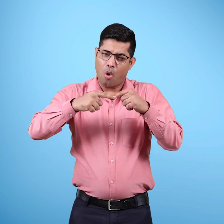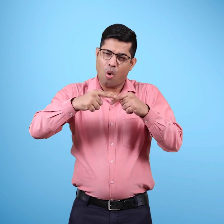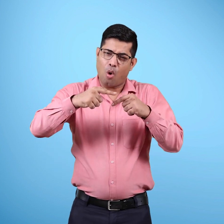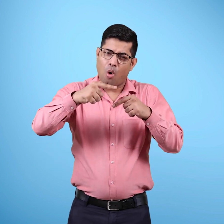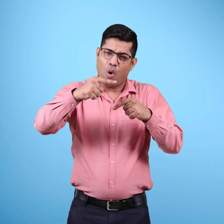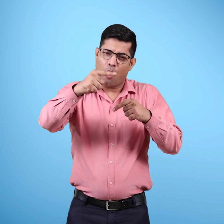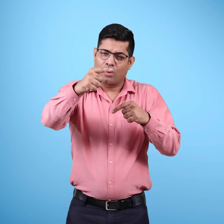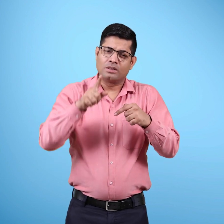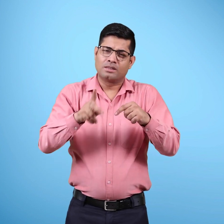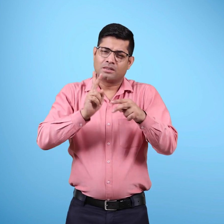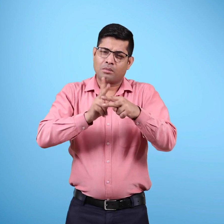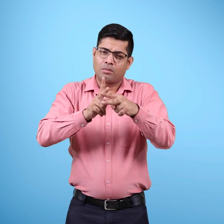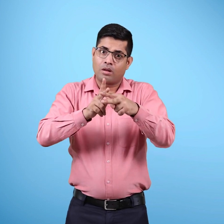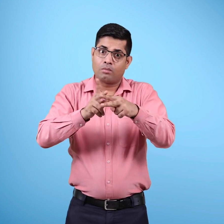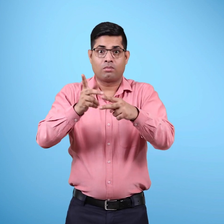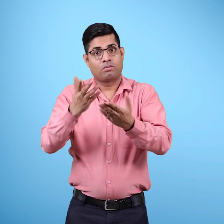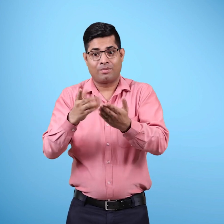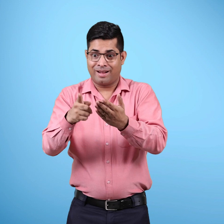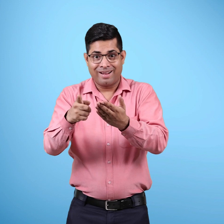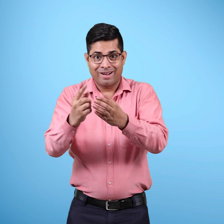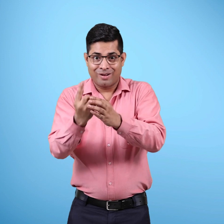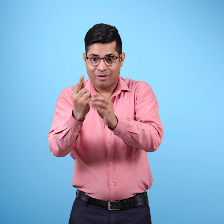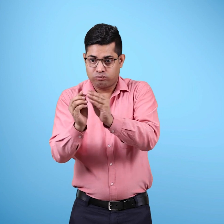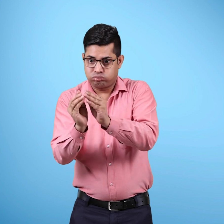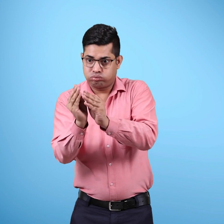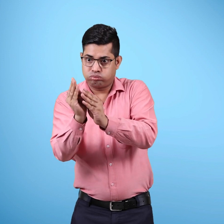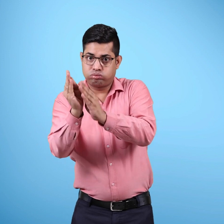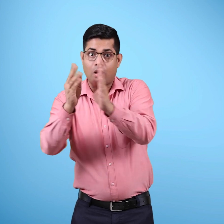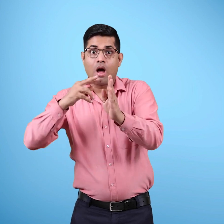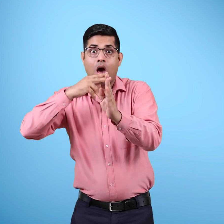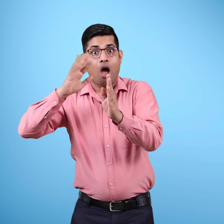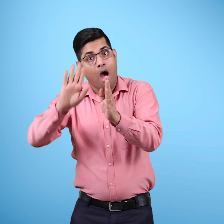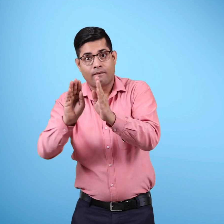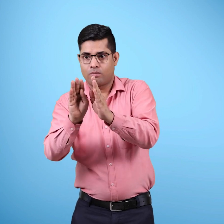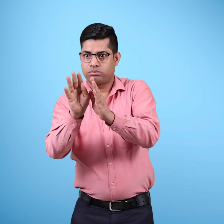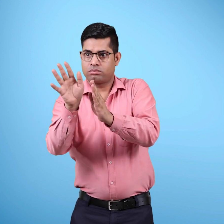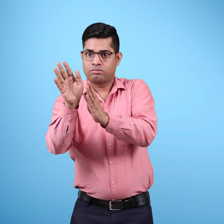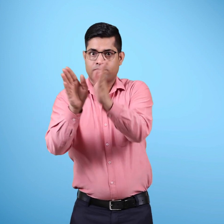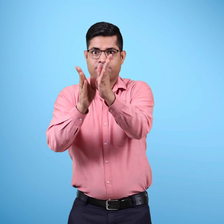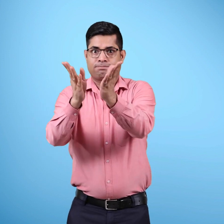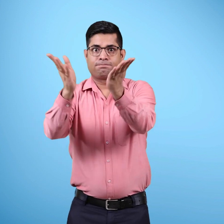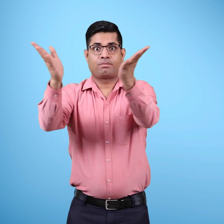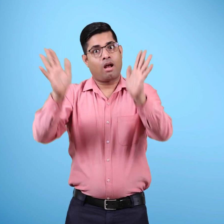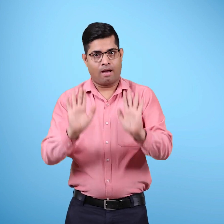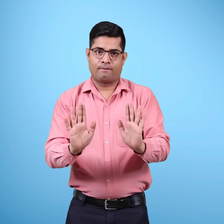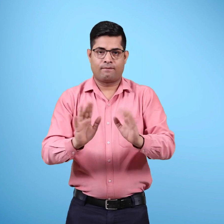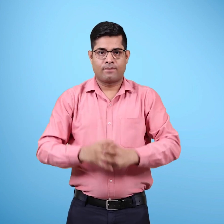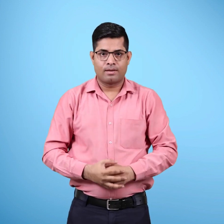If this is kept for a longer period, the color appears in the veins of leaves also.